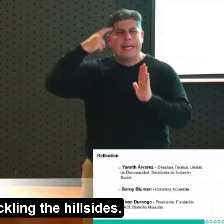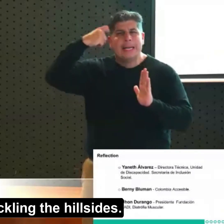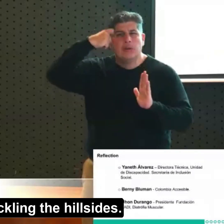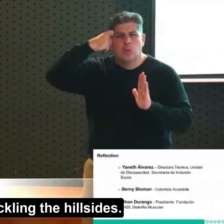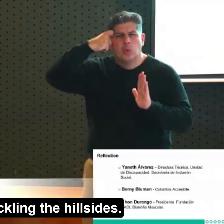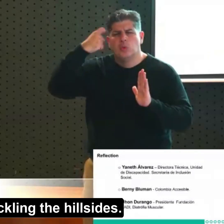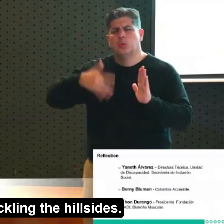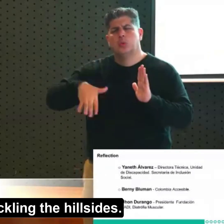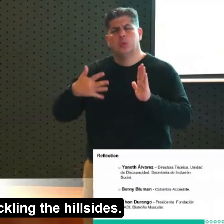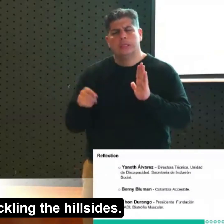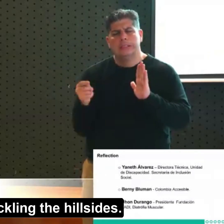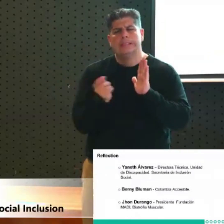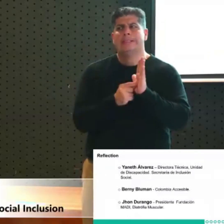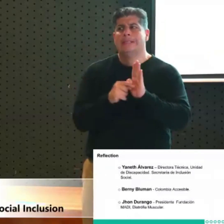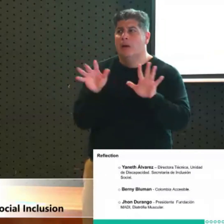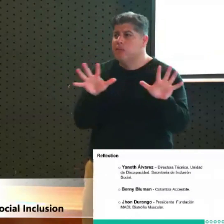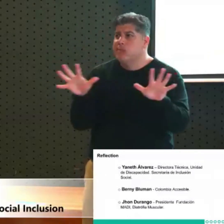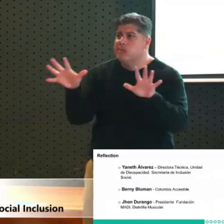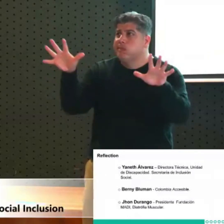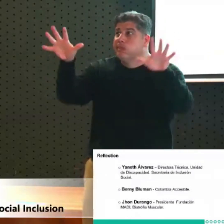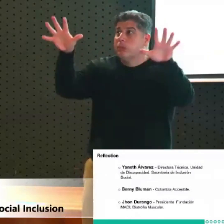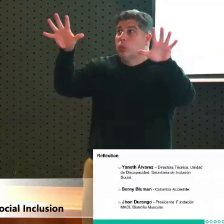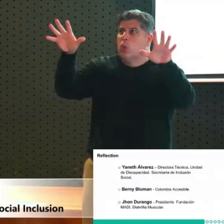of tackling the hillsides